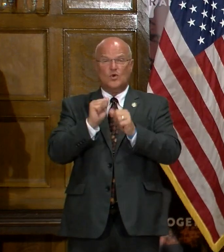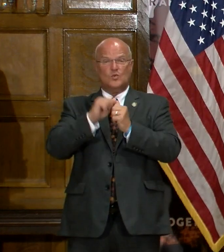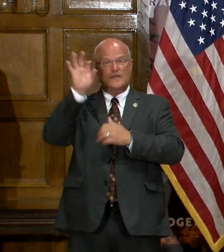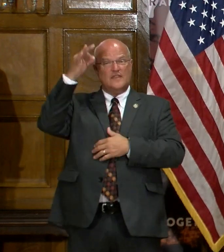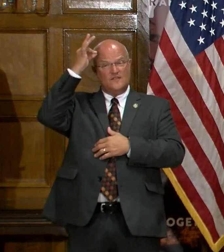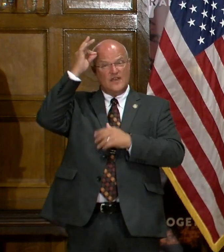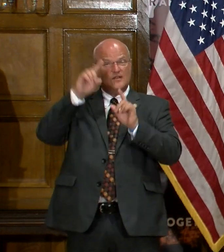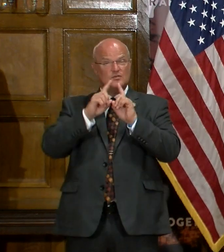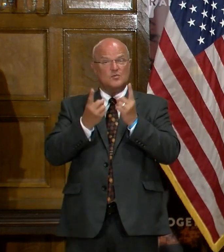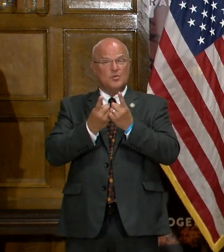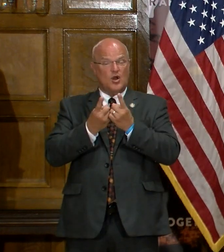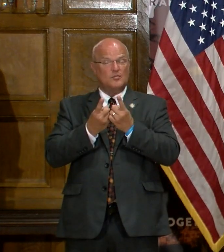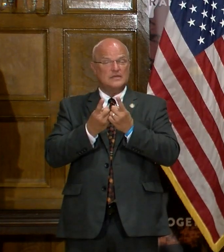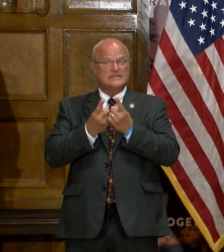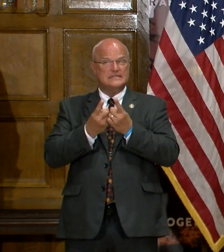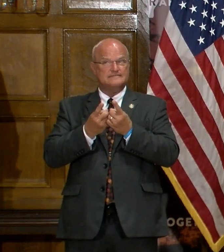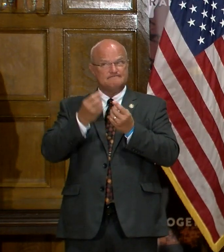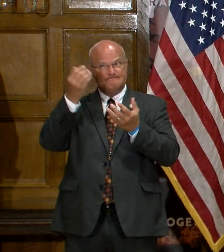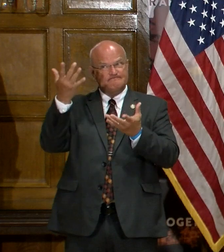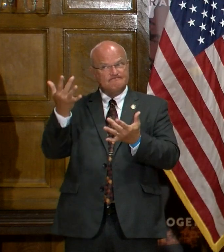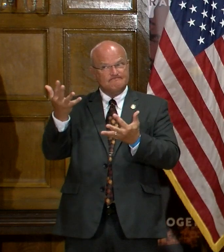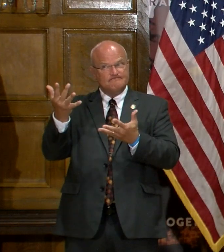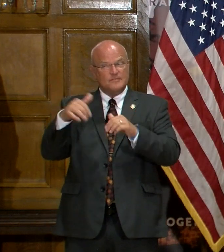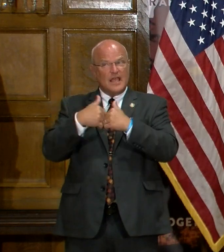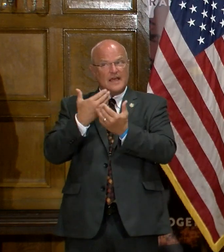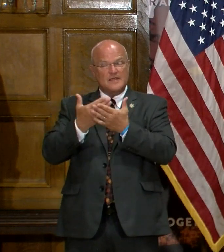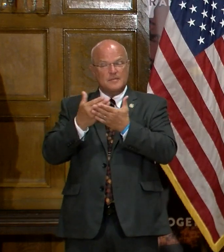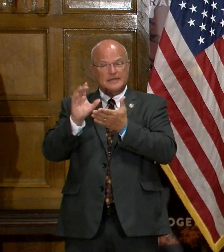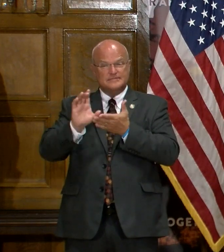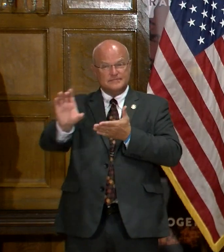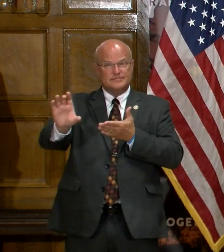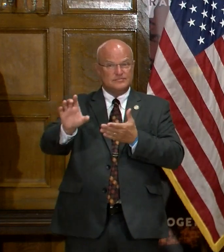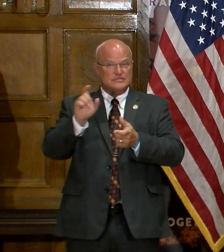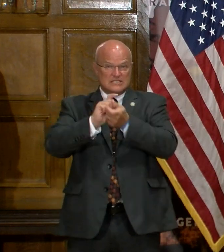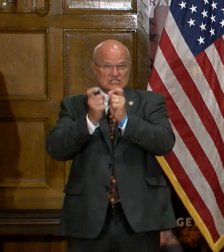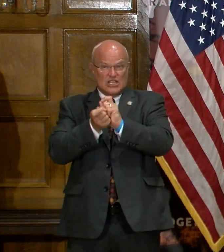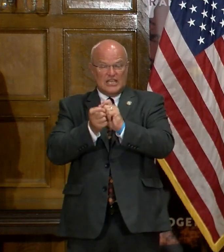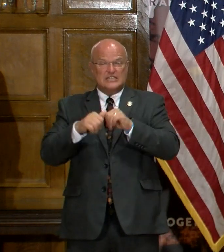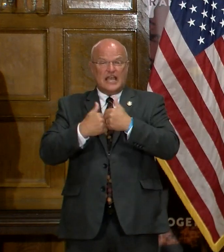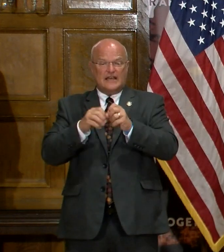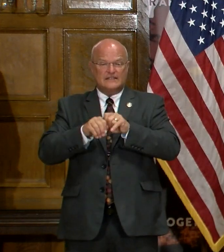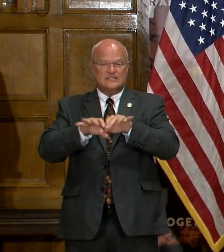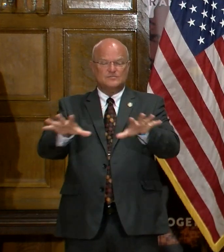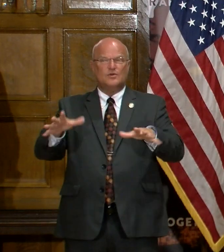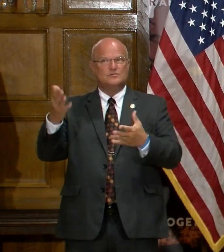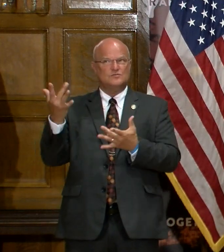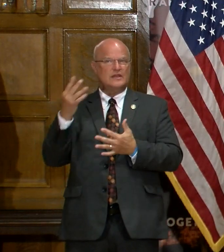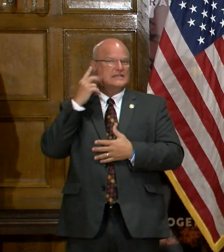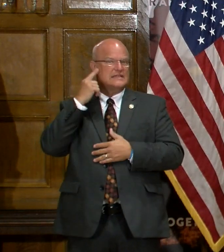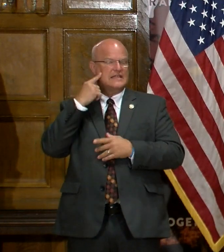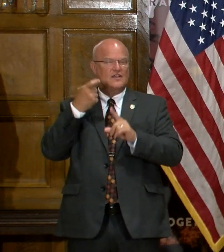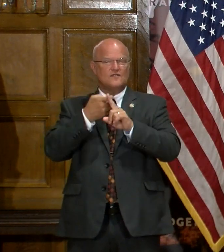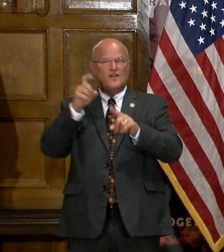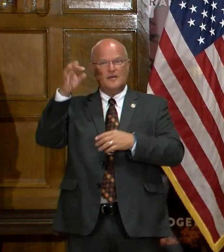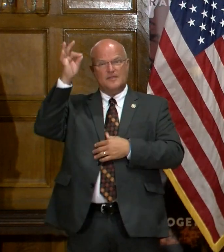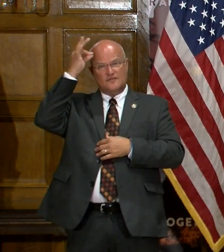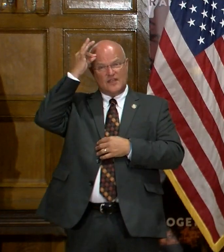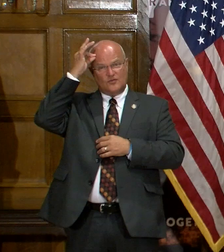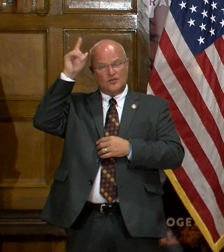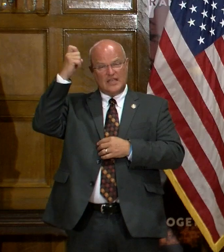Labor as we await their guidance on how these funds will be issued and if there's any changes on how they're dispersed. And as the Governor mentioned,